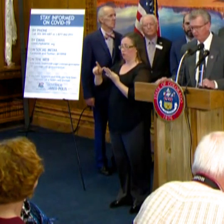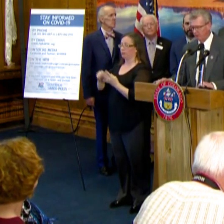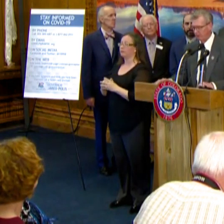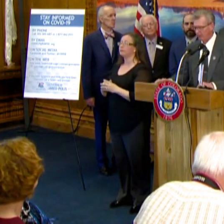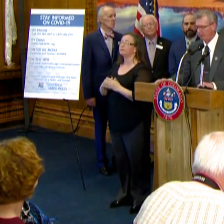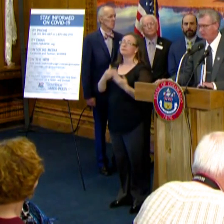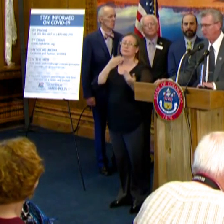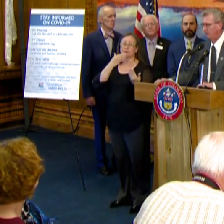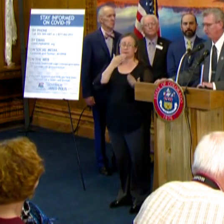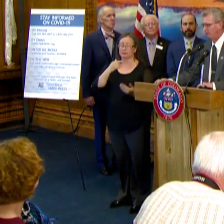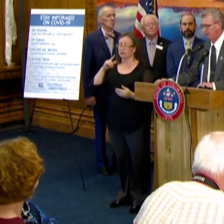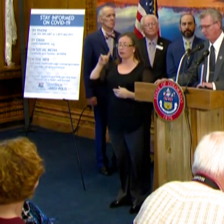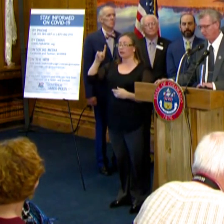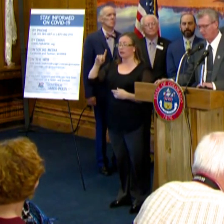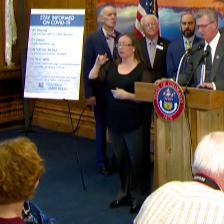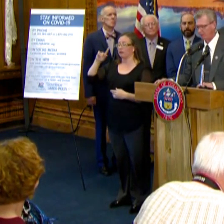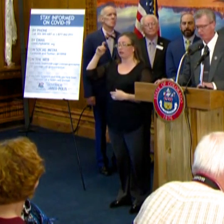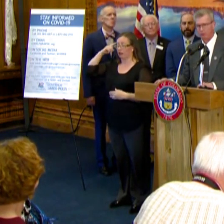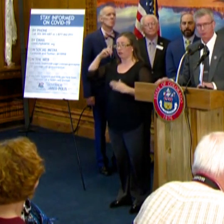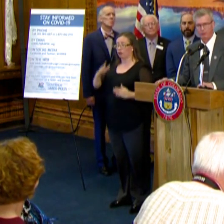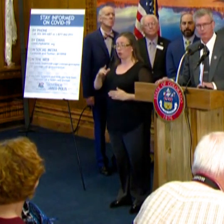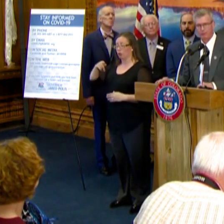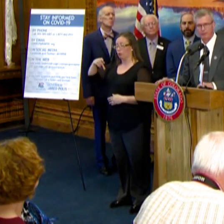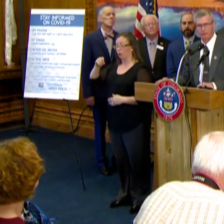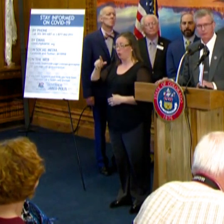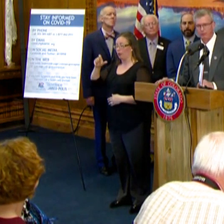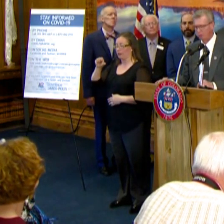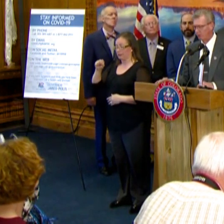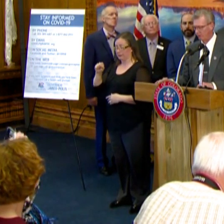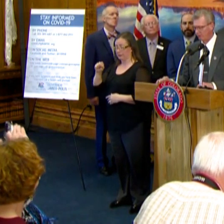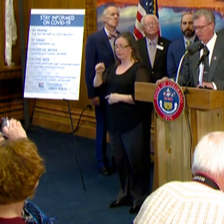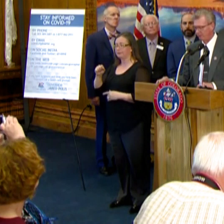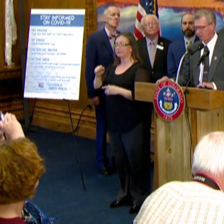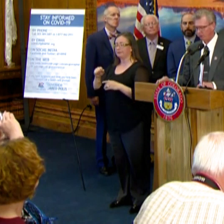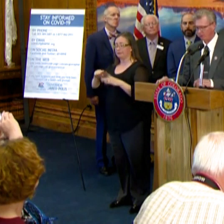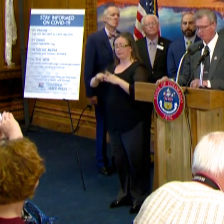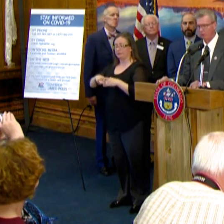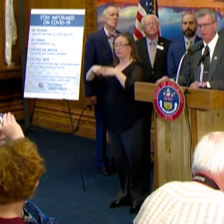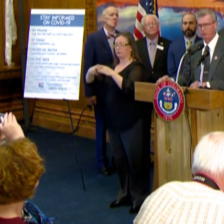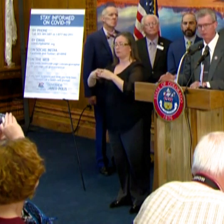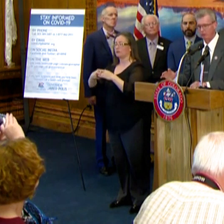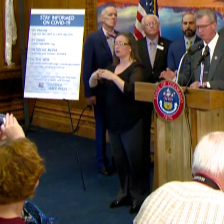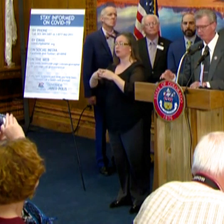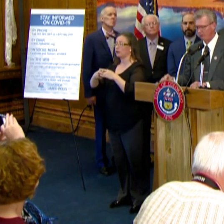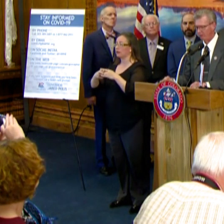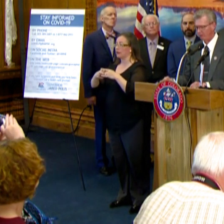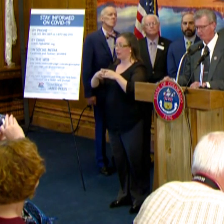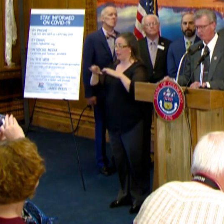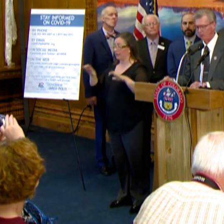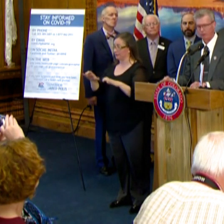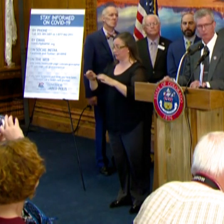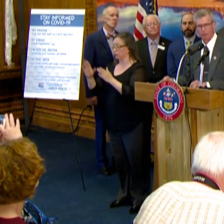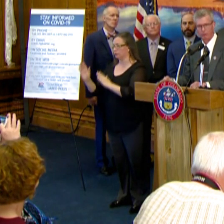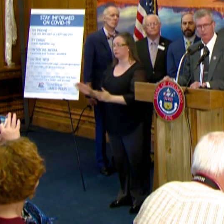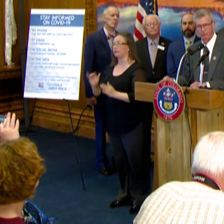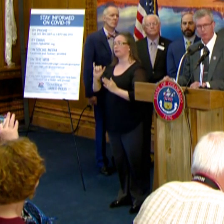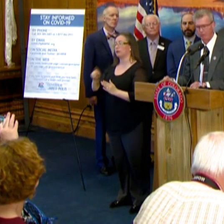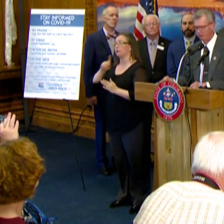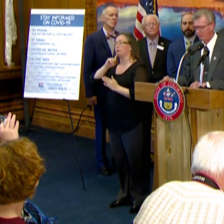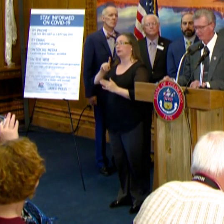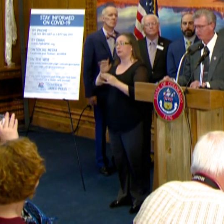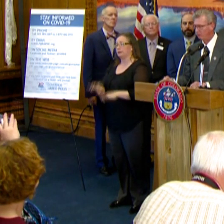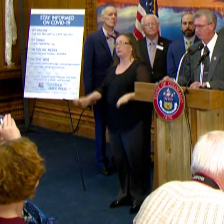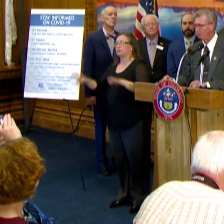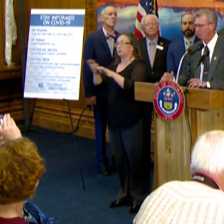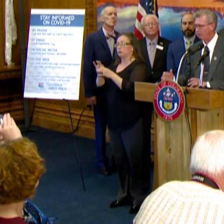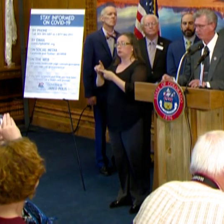Governor Polis's activation of the State Emergency Operations Plan is an important step in ensuring coordination and unity of effort across all of the state